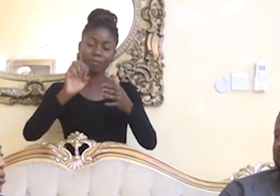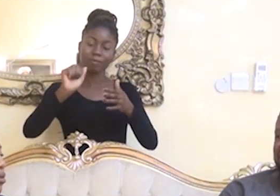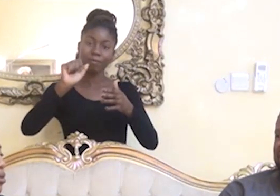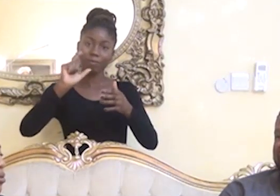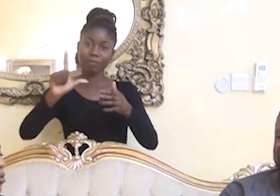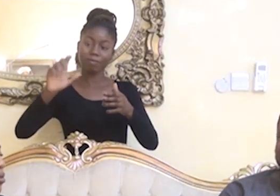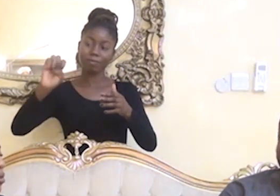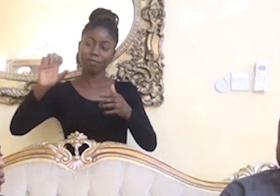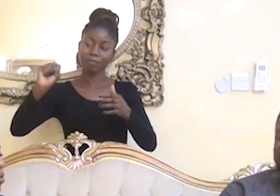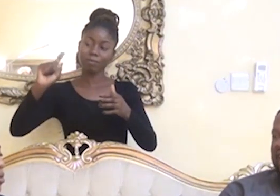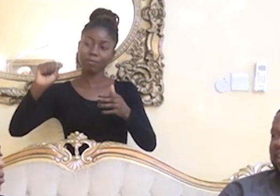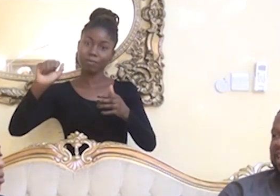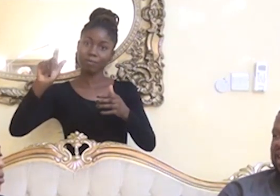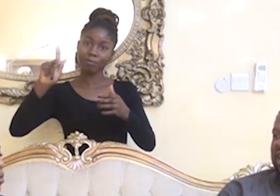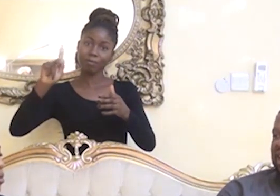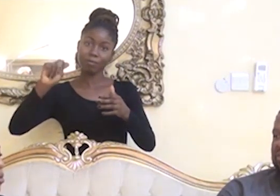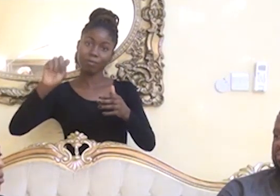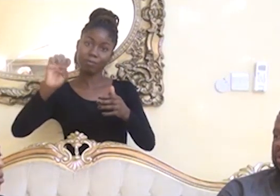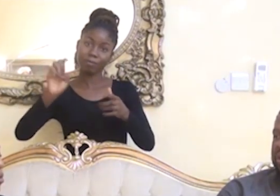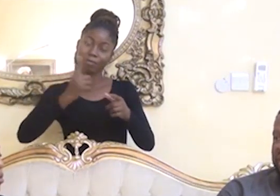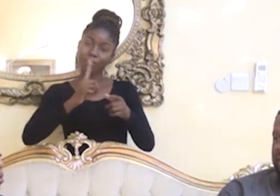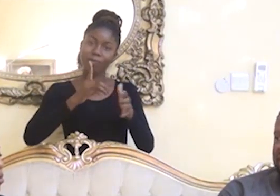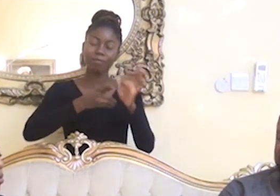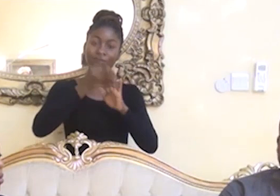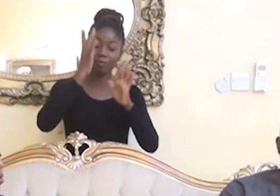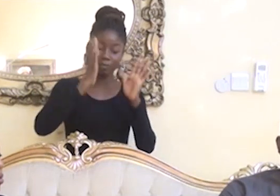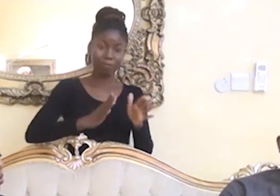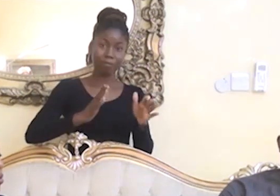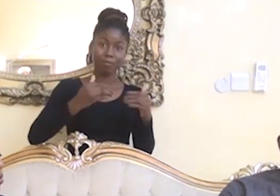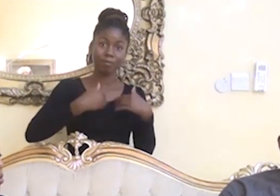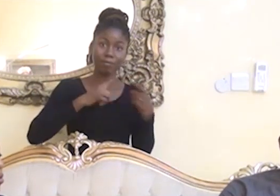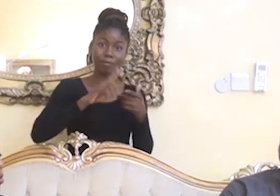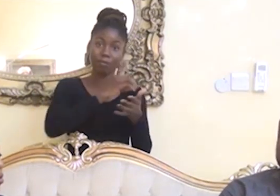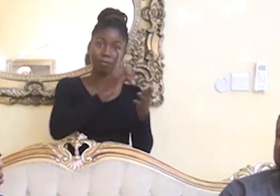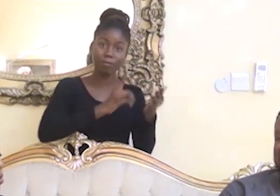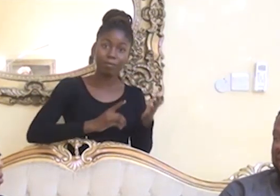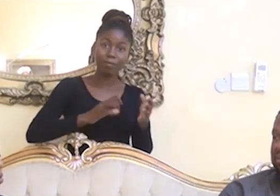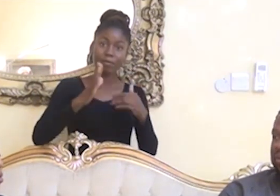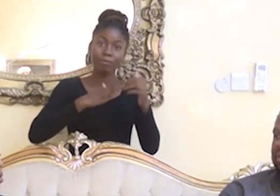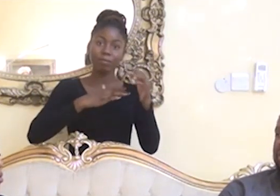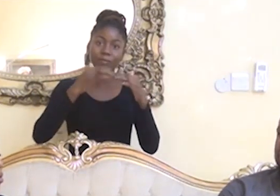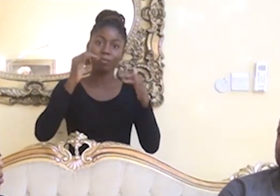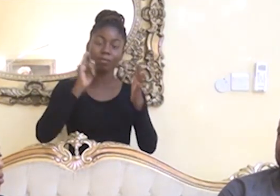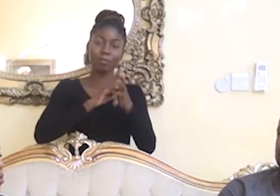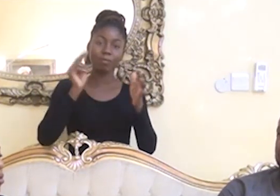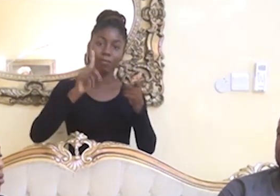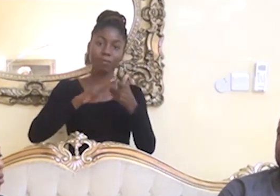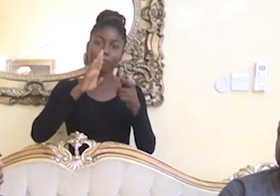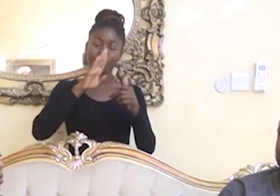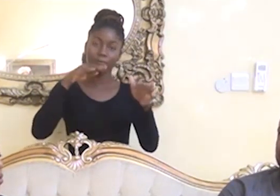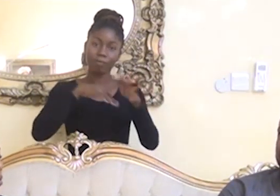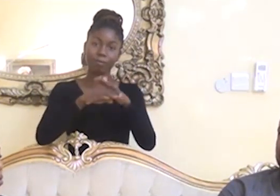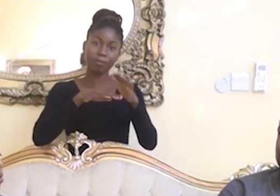developer has to design a building that needs to be accessible